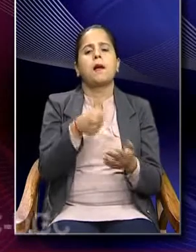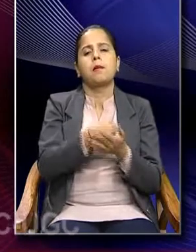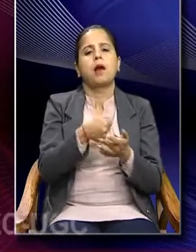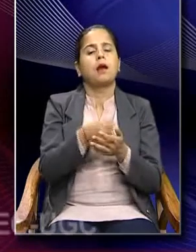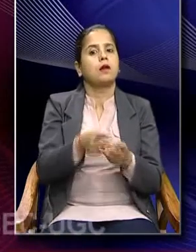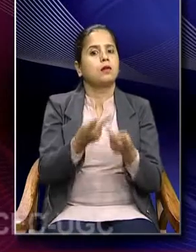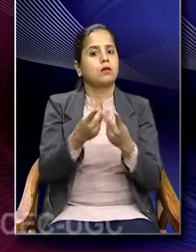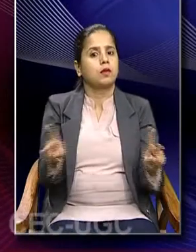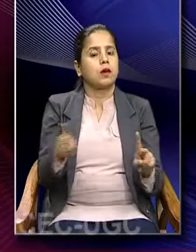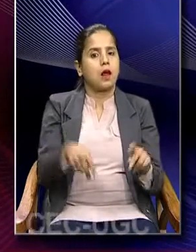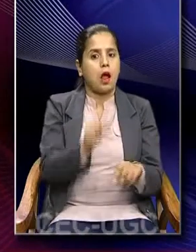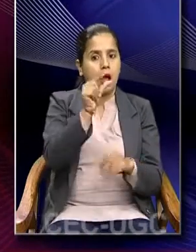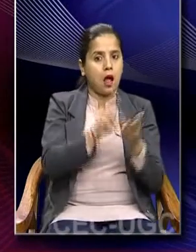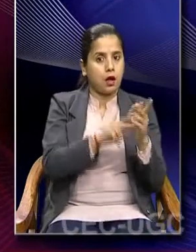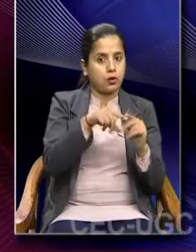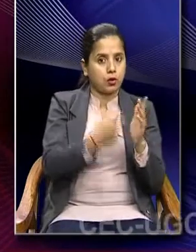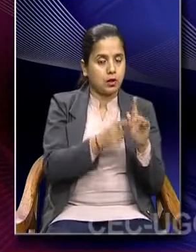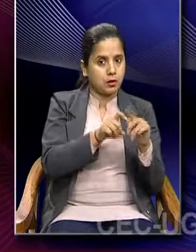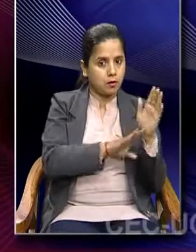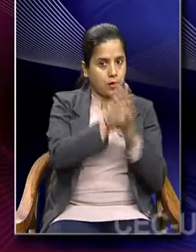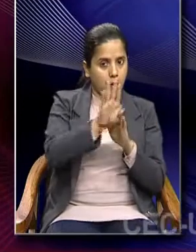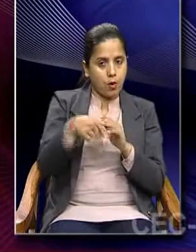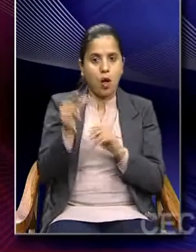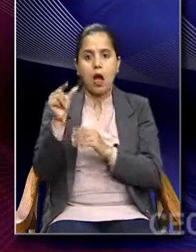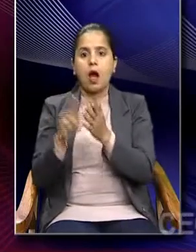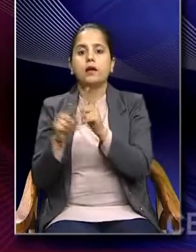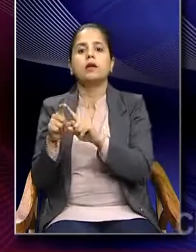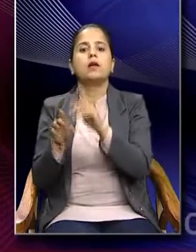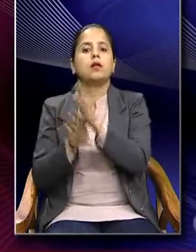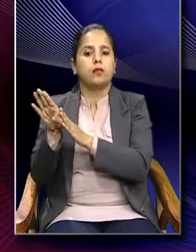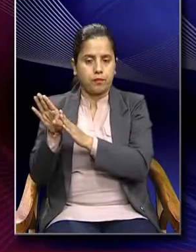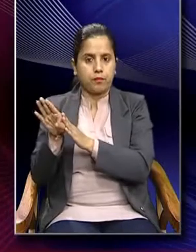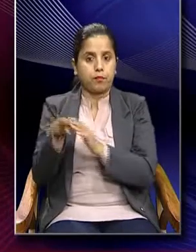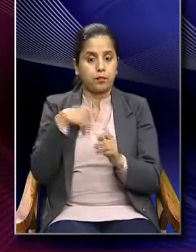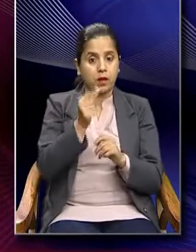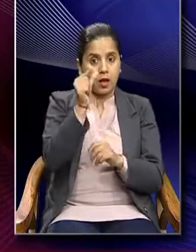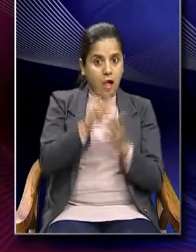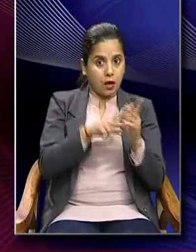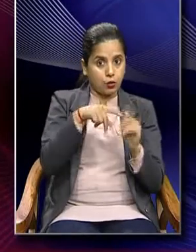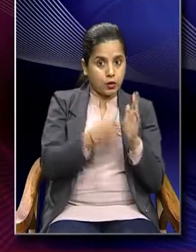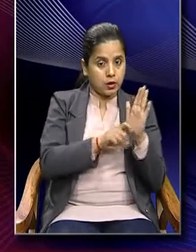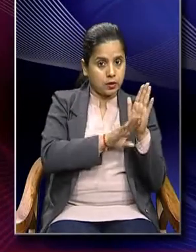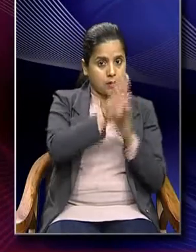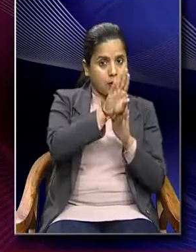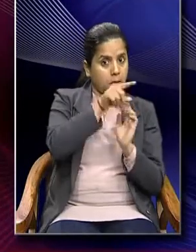between underdevelopment and undevelopment. When we say that underdevelopment is there, and